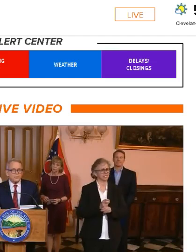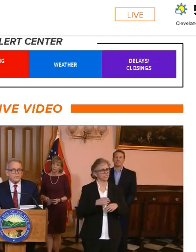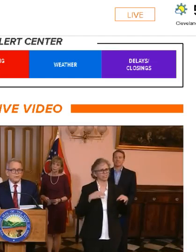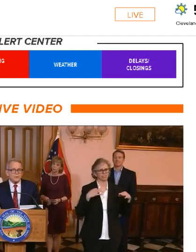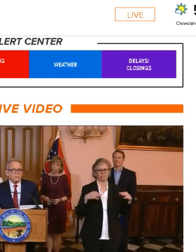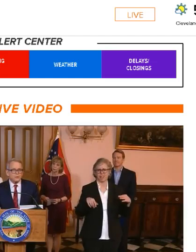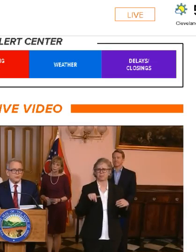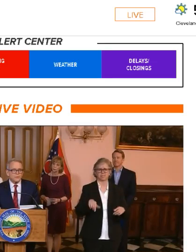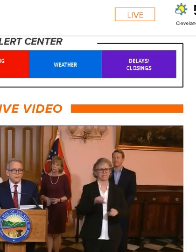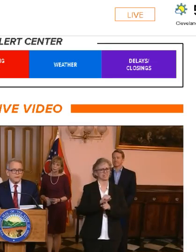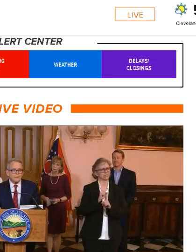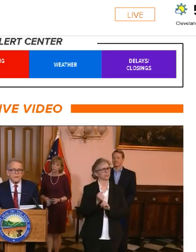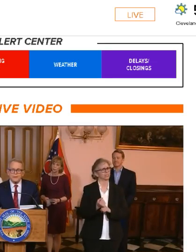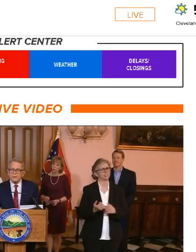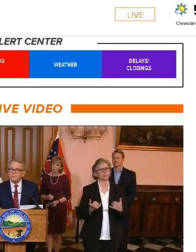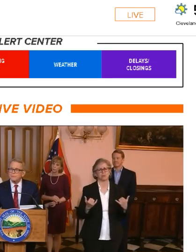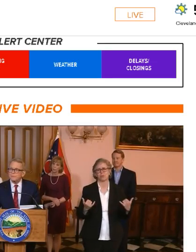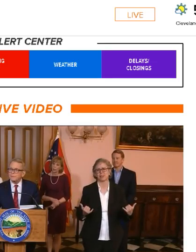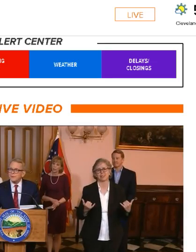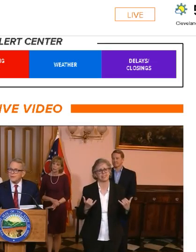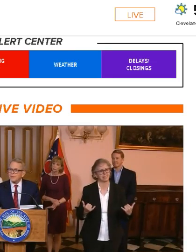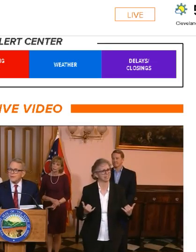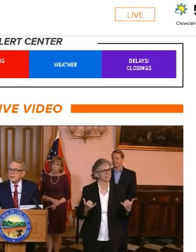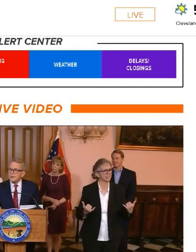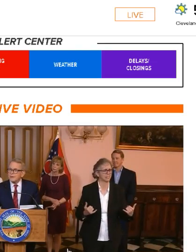are observing the